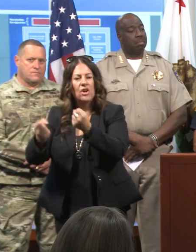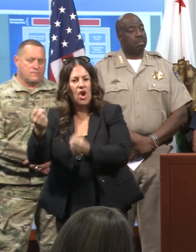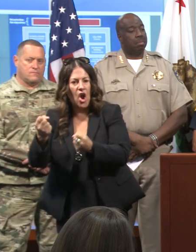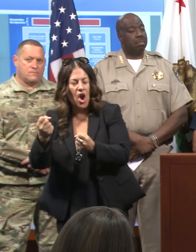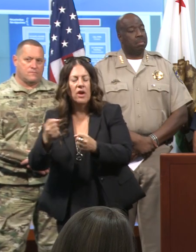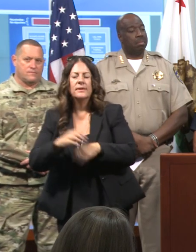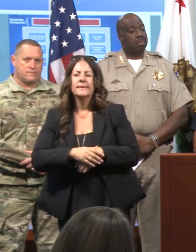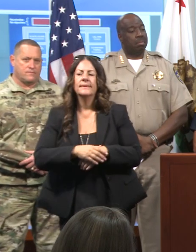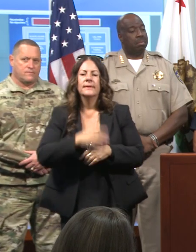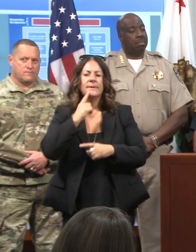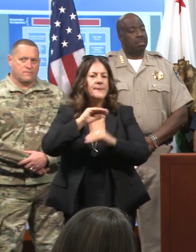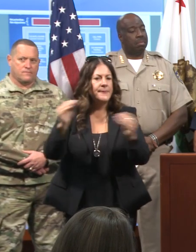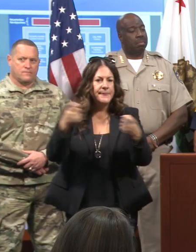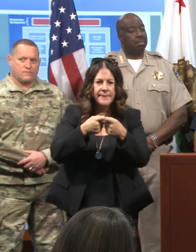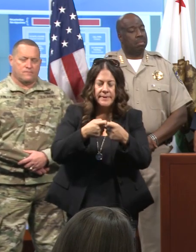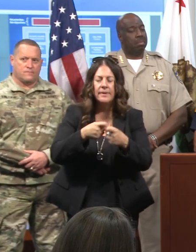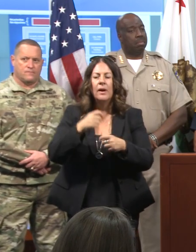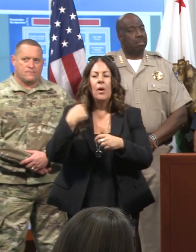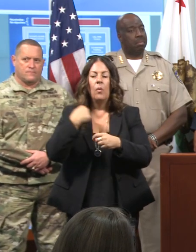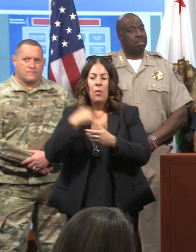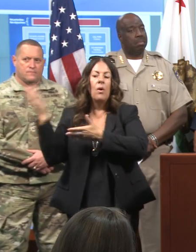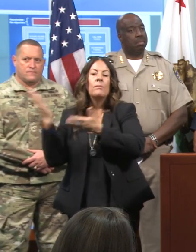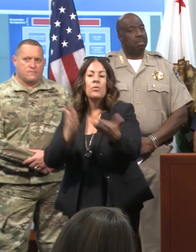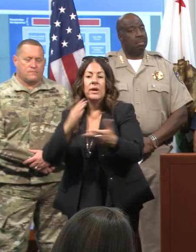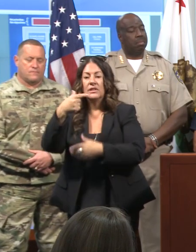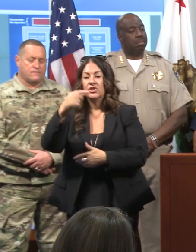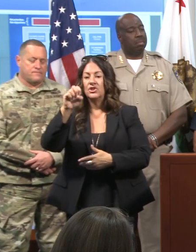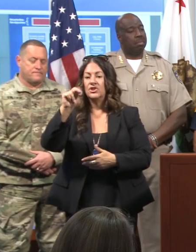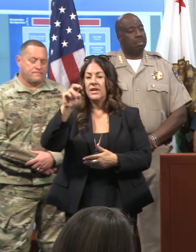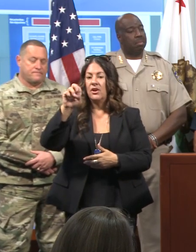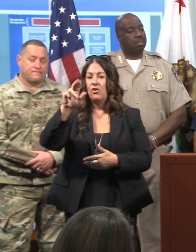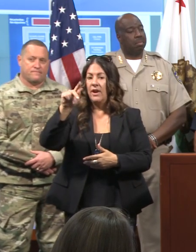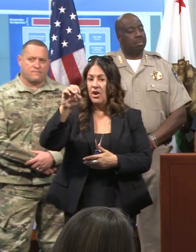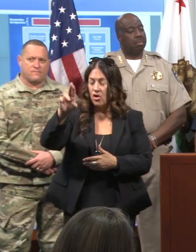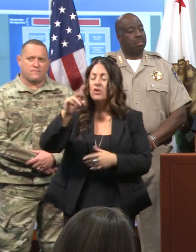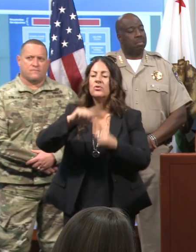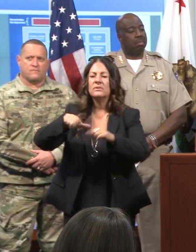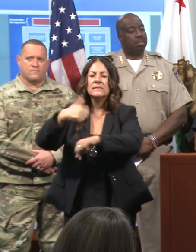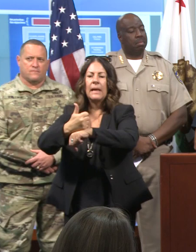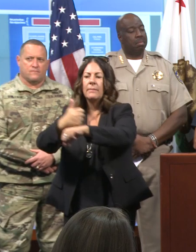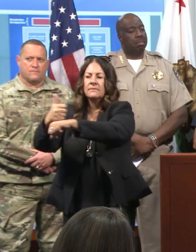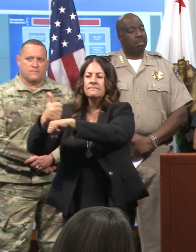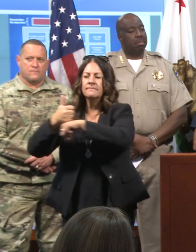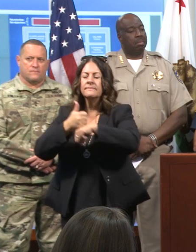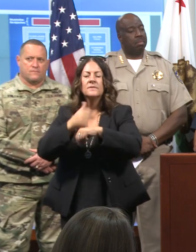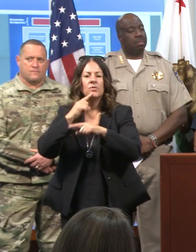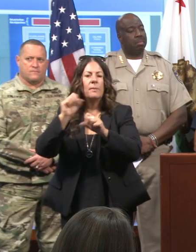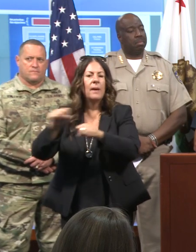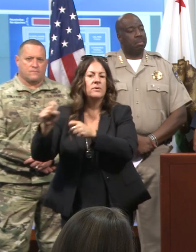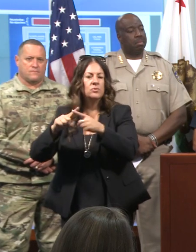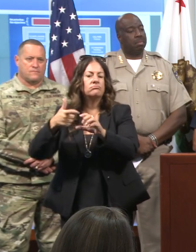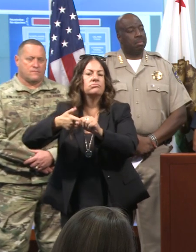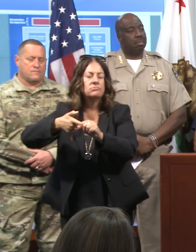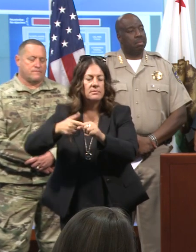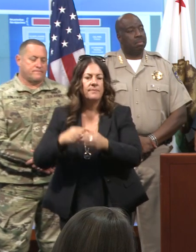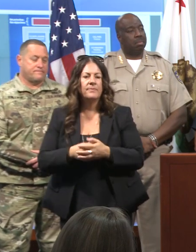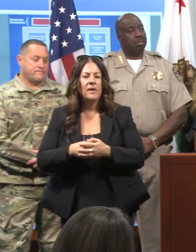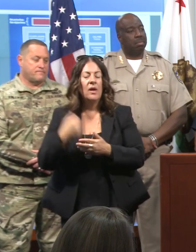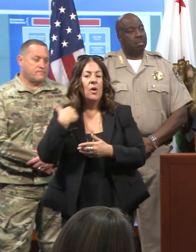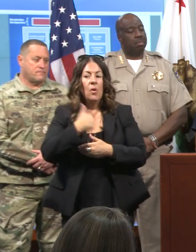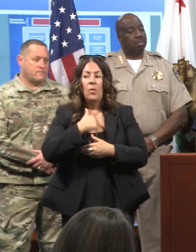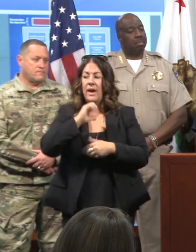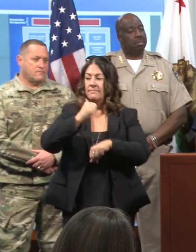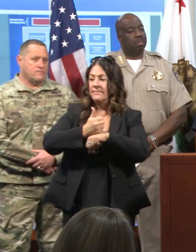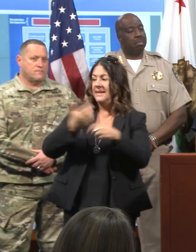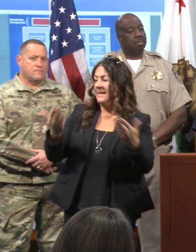putting generators in place until that power comes up. But we're working closely with our utilities. They're actually embedded right here in the State Operations